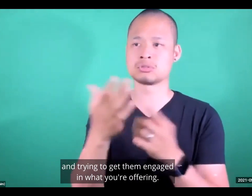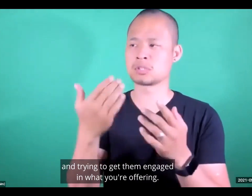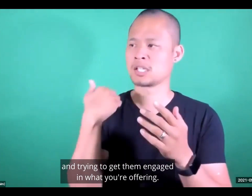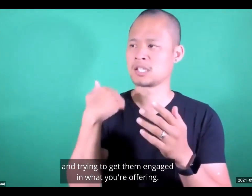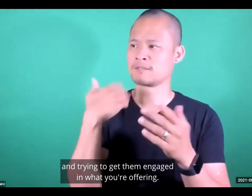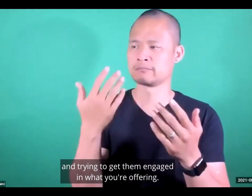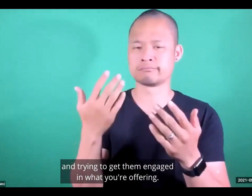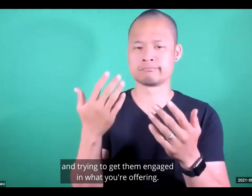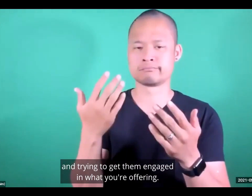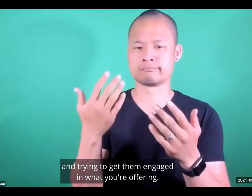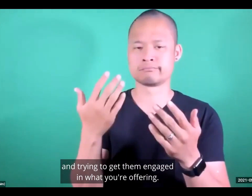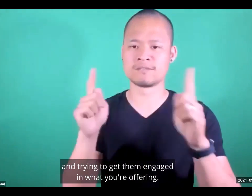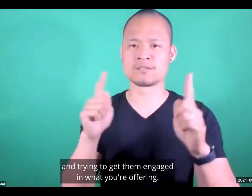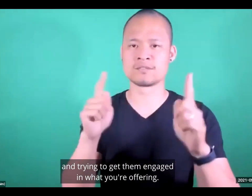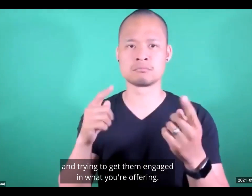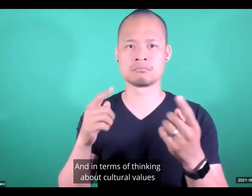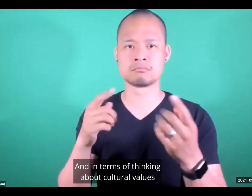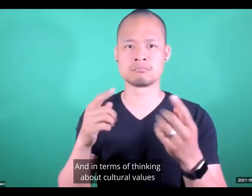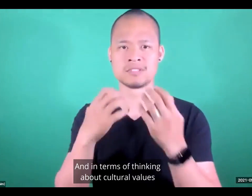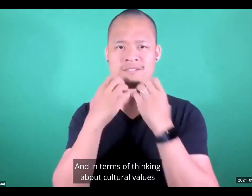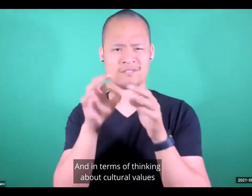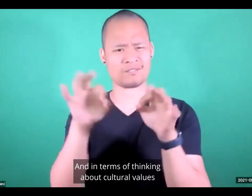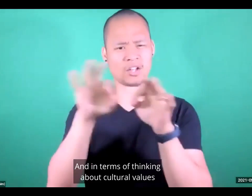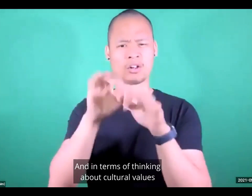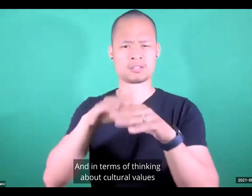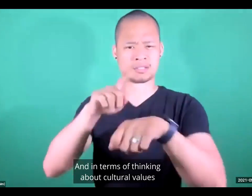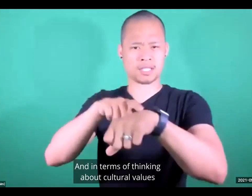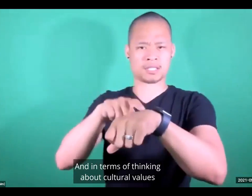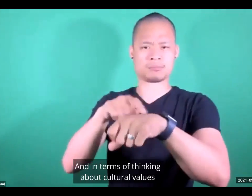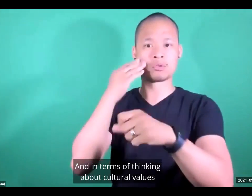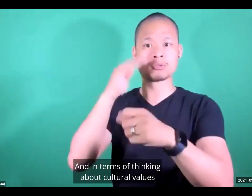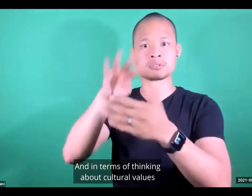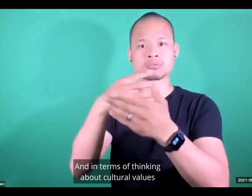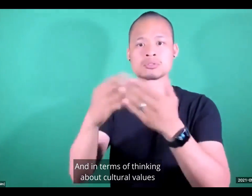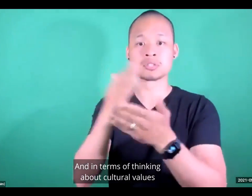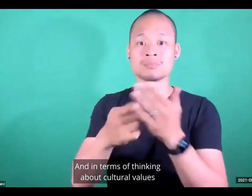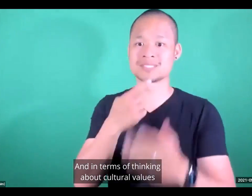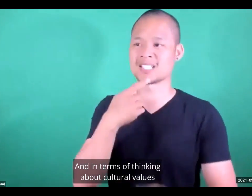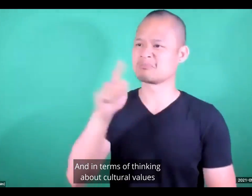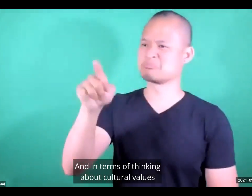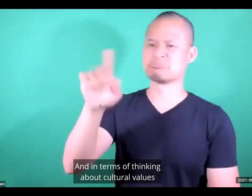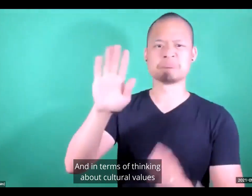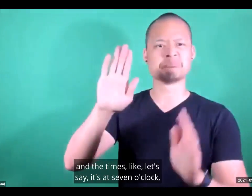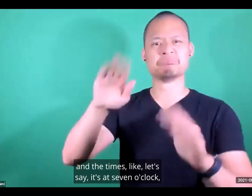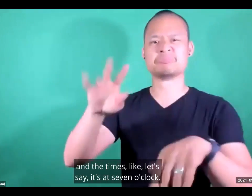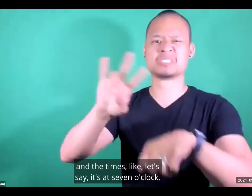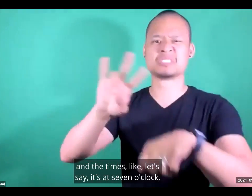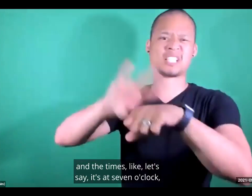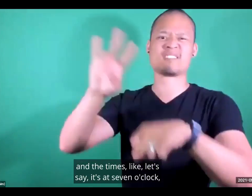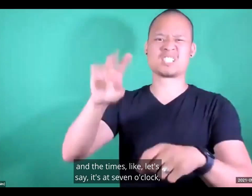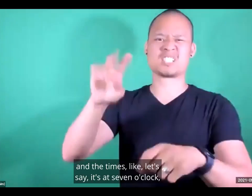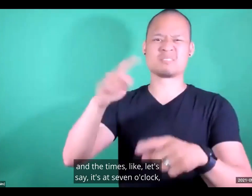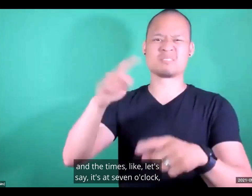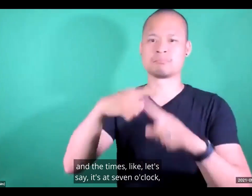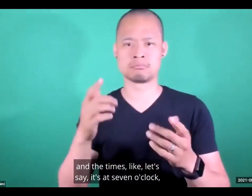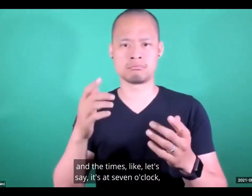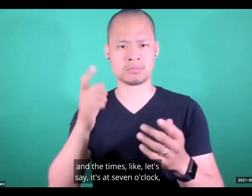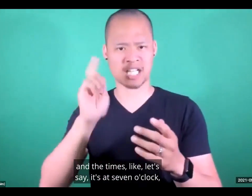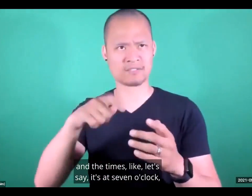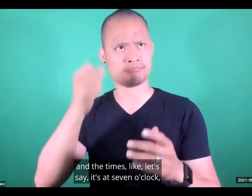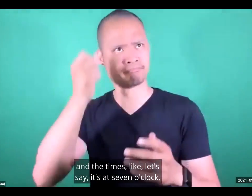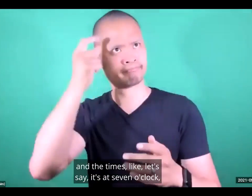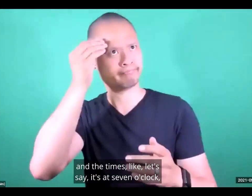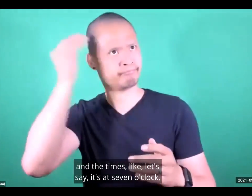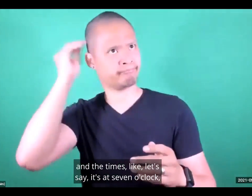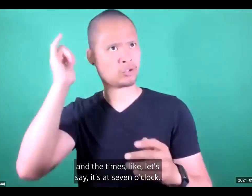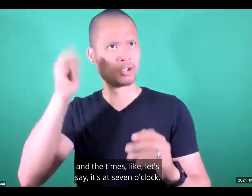groups, and trying to get them engaged in what you're offering. And in terms of you know, thinking about cultural values and the times, you know,